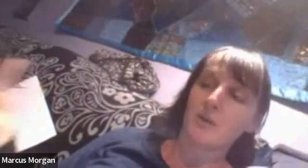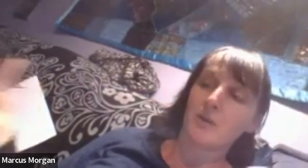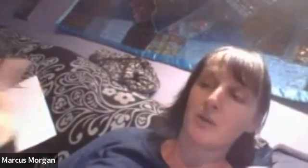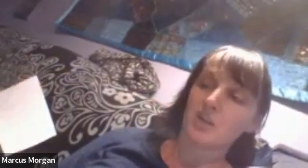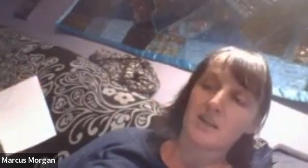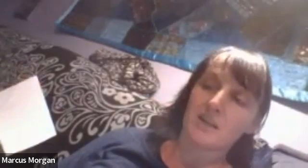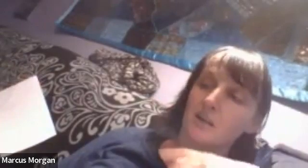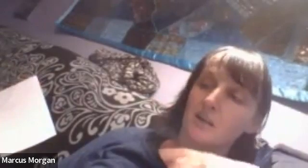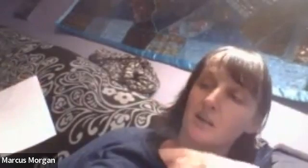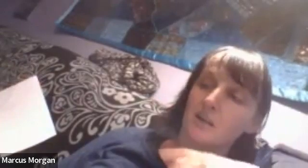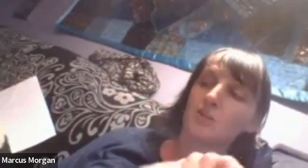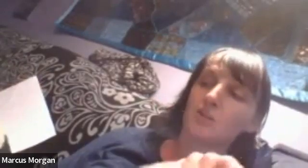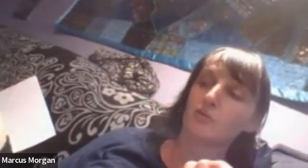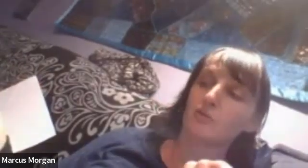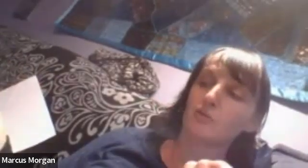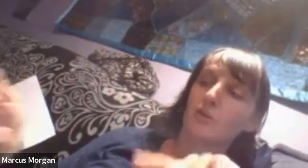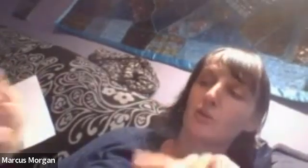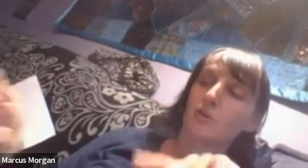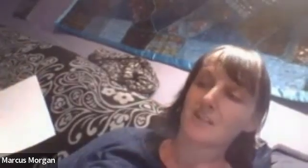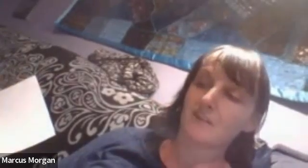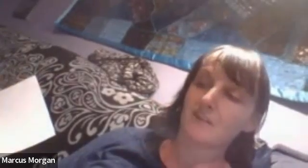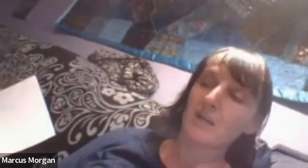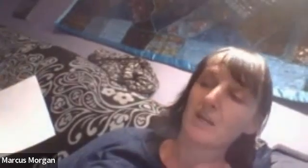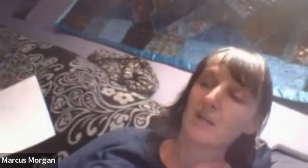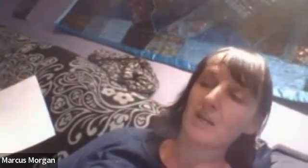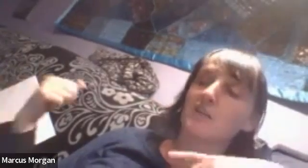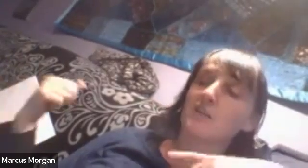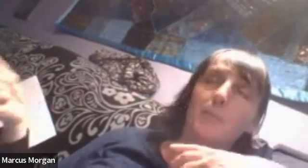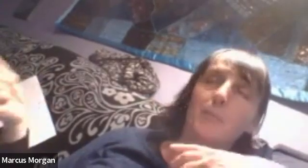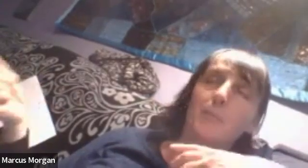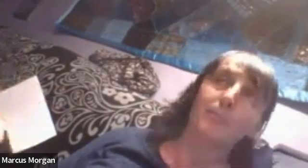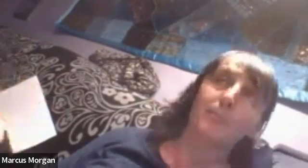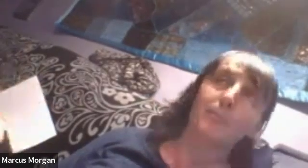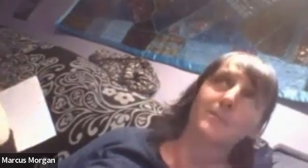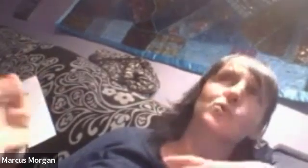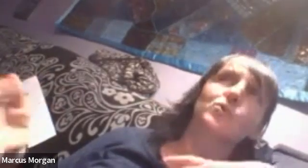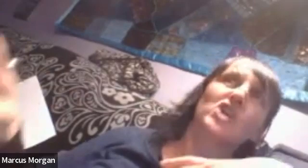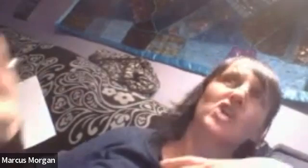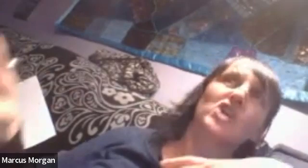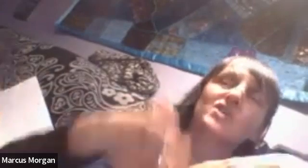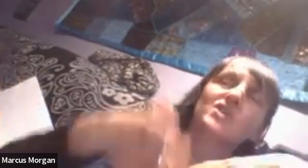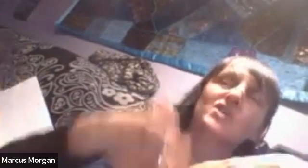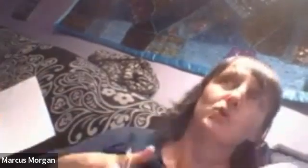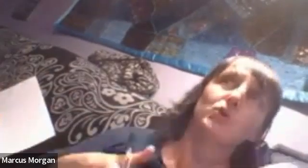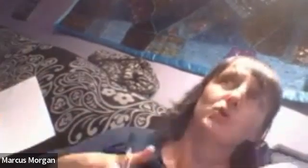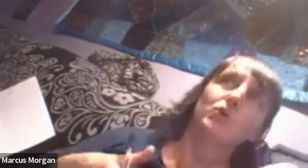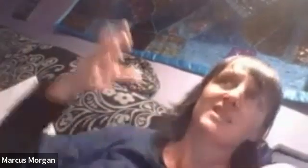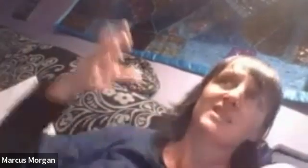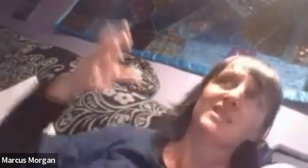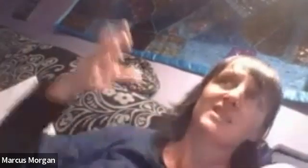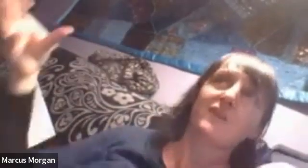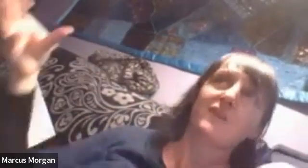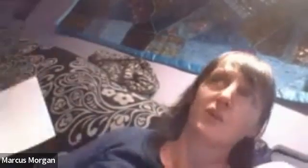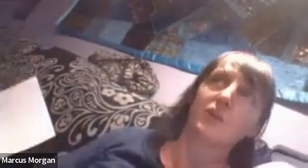a coffee morning in the park in one day a week. They do a drop-in session at Paston and Gunthorpe Community Group on another day of the week. They